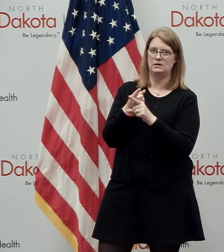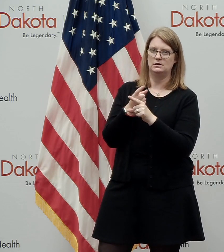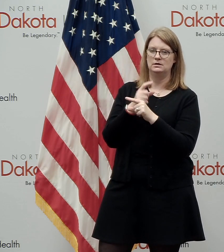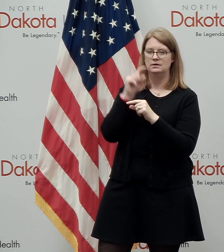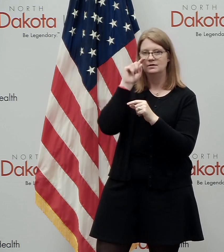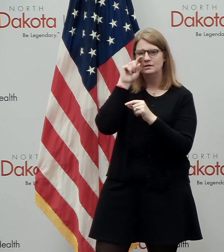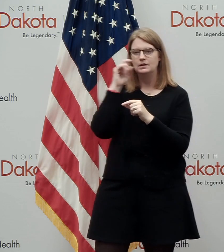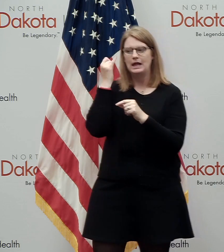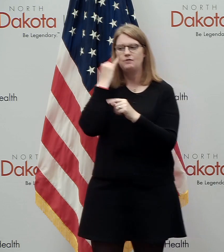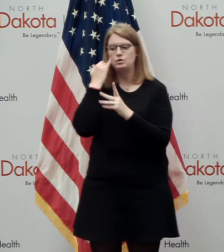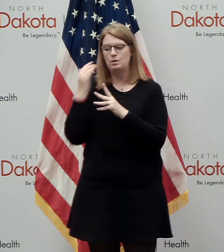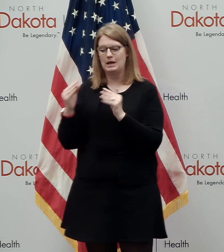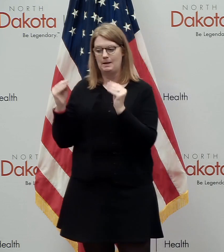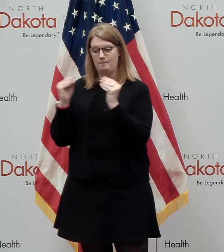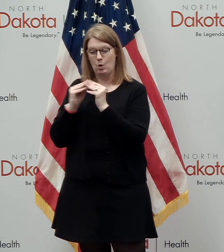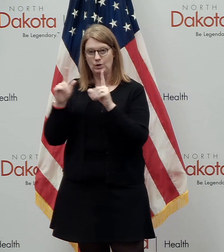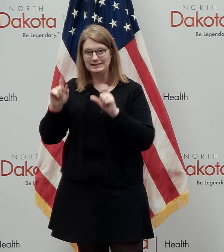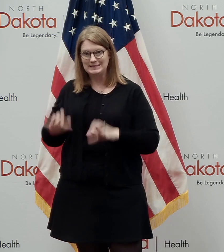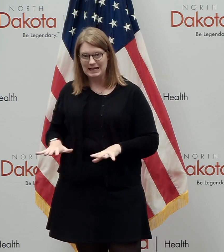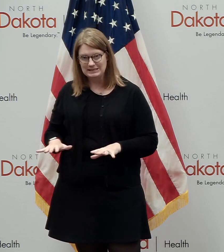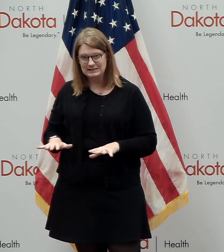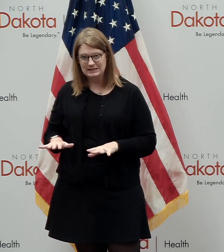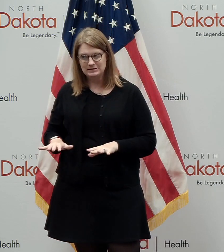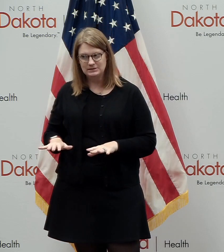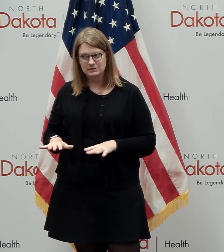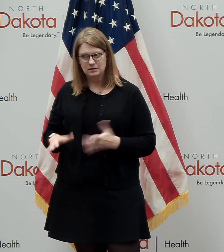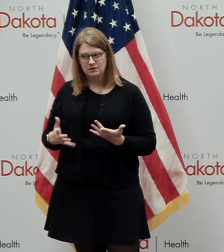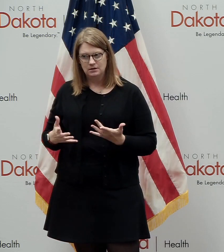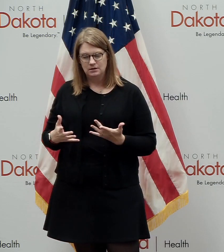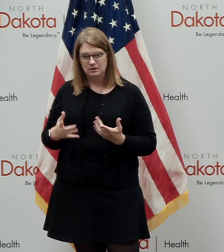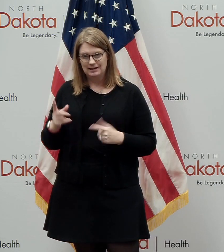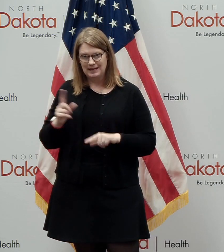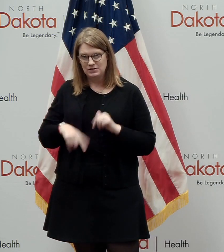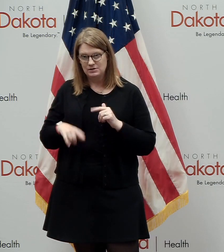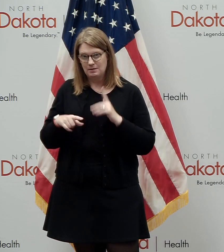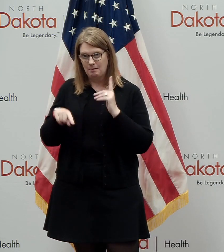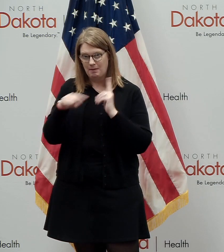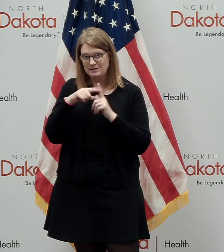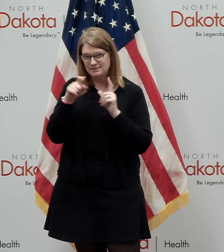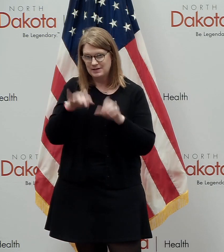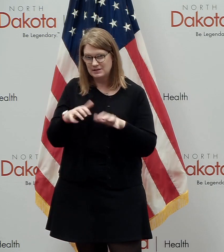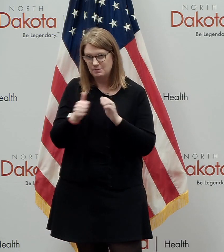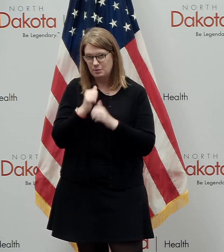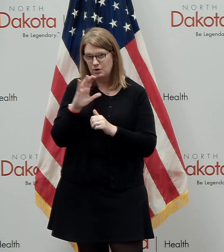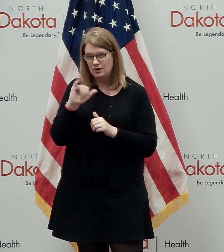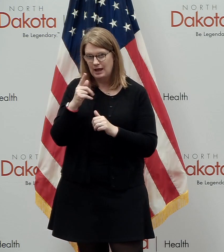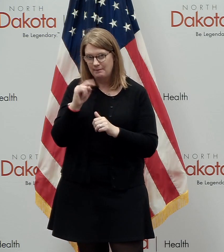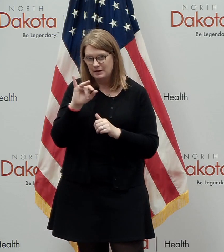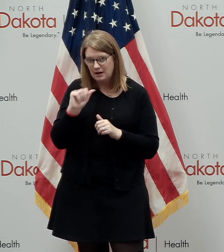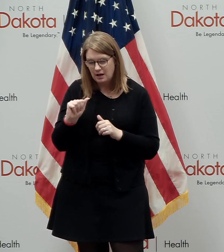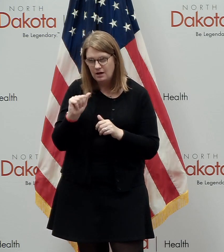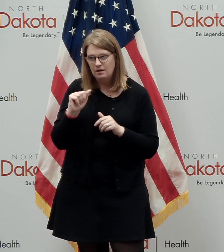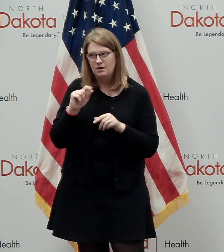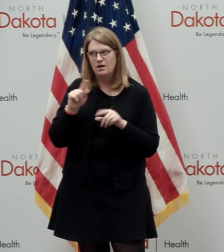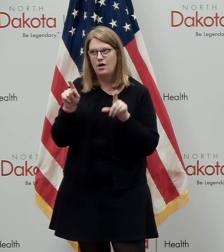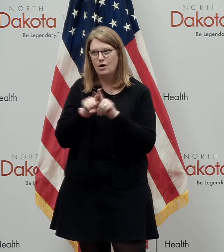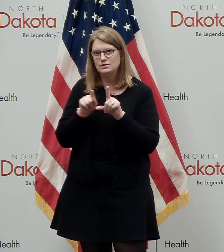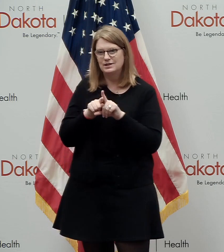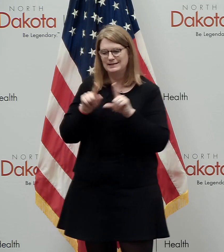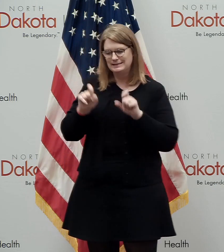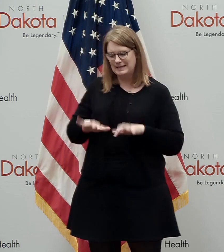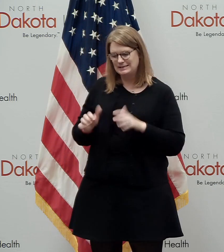more testing than everybody else, you can't just look at positive tests per capita unless you look at testing per capita. You have to look at both